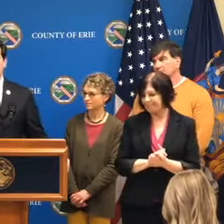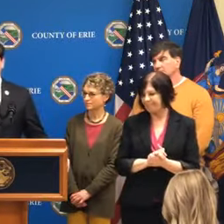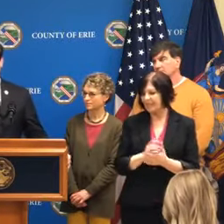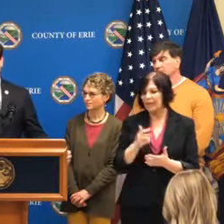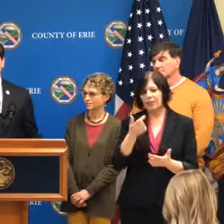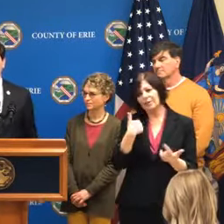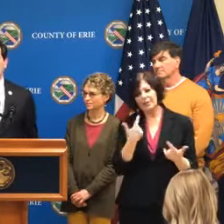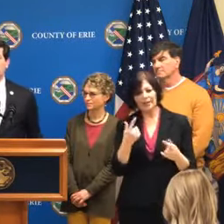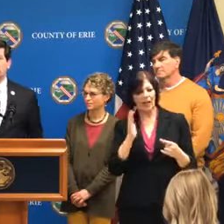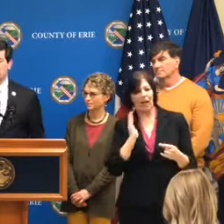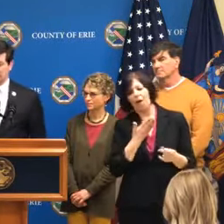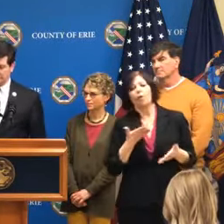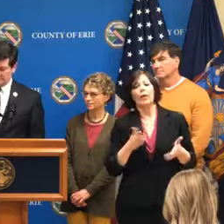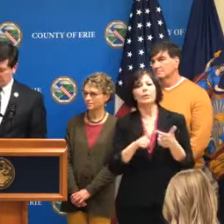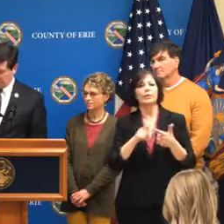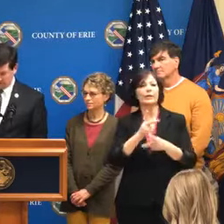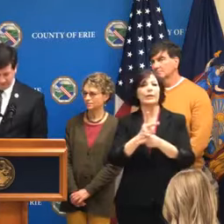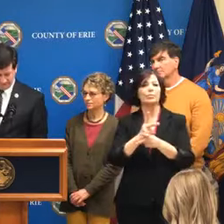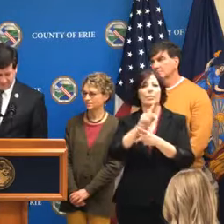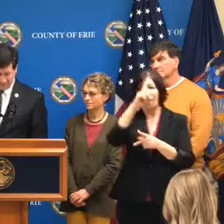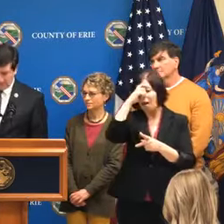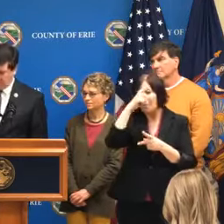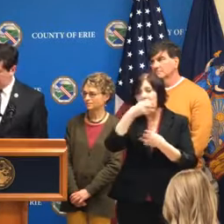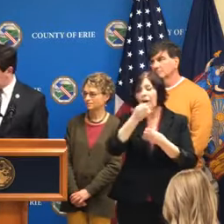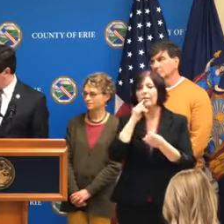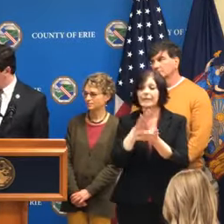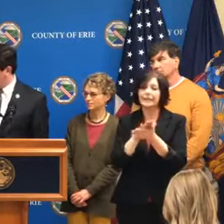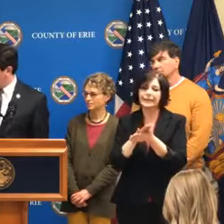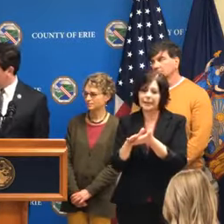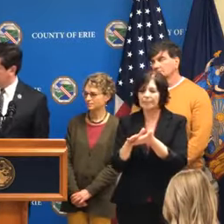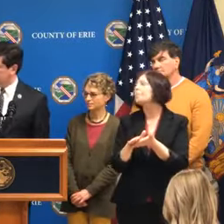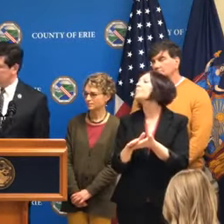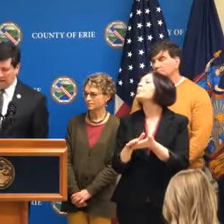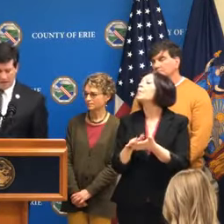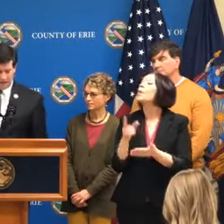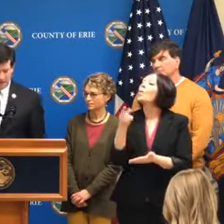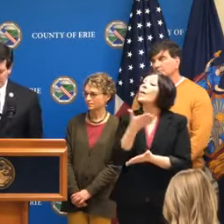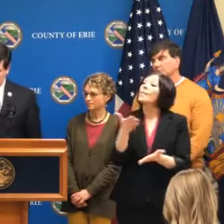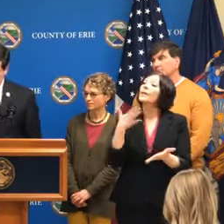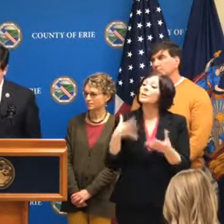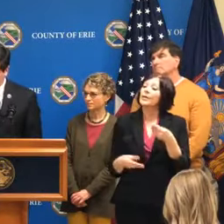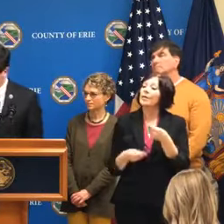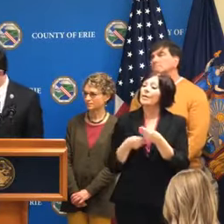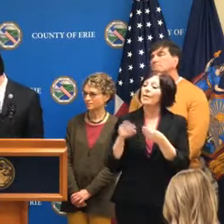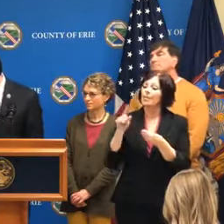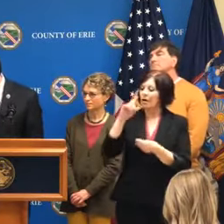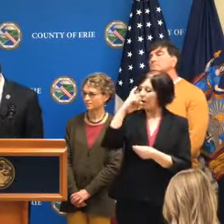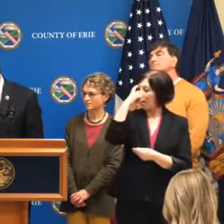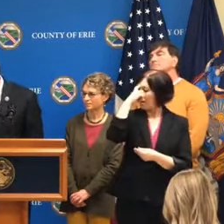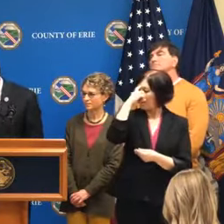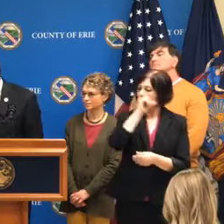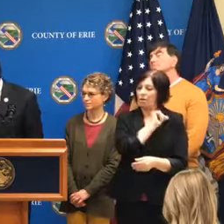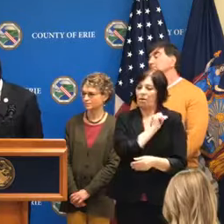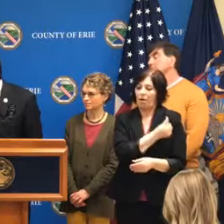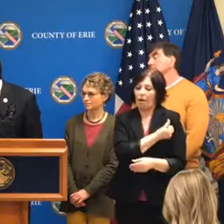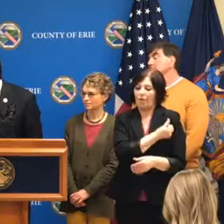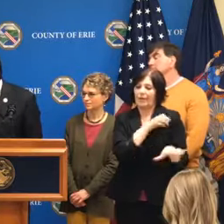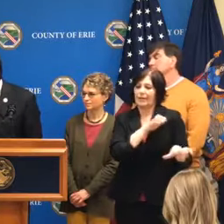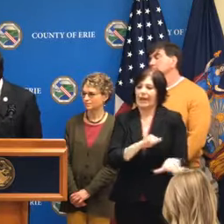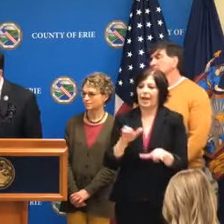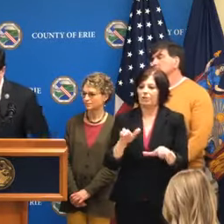of being able to keep our governmental offices clean. Now, you noted one of the things that we added was governmentally authorized